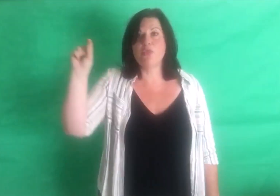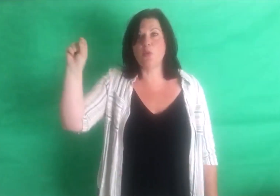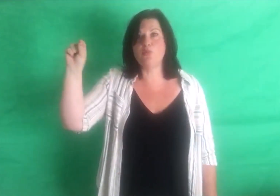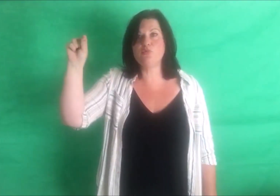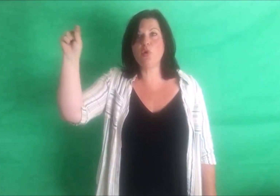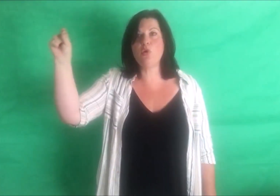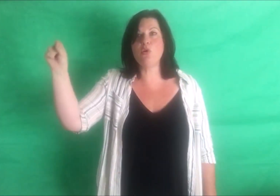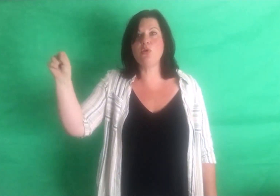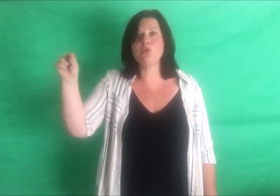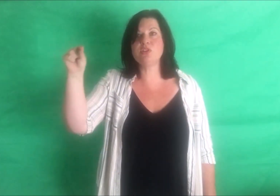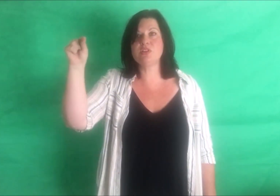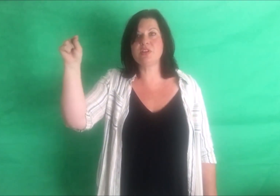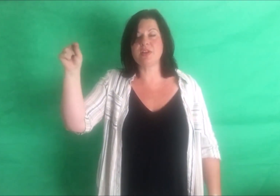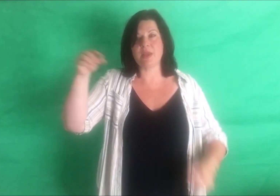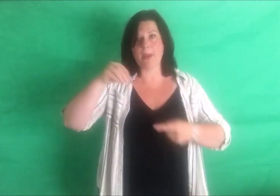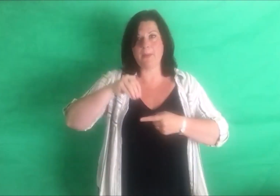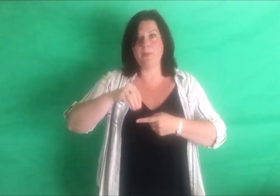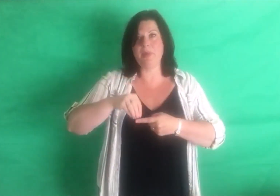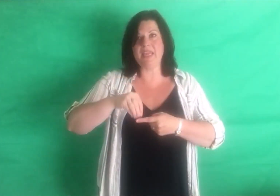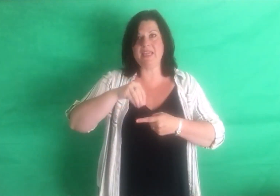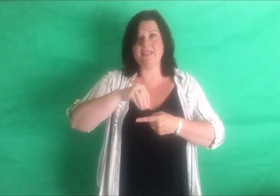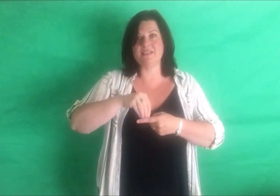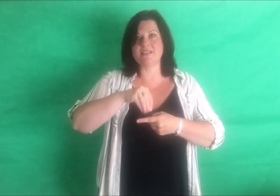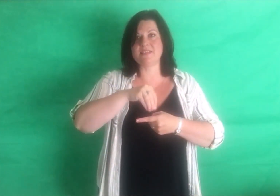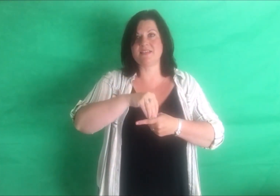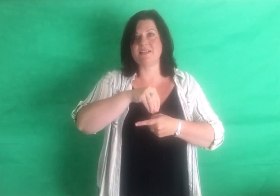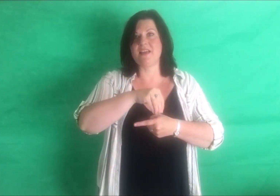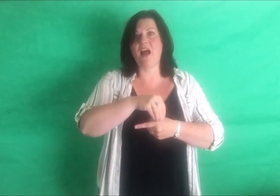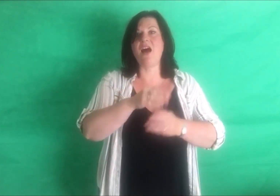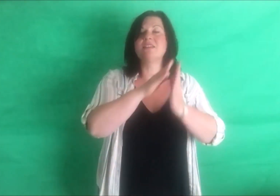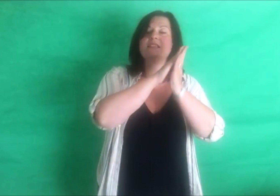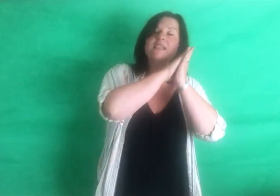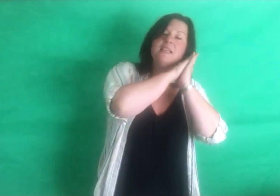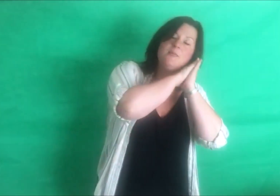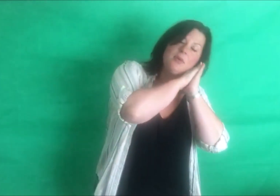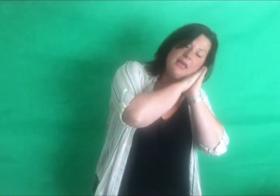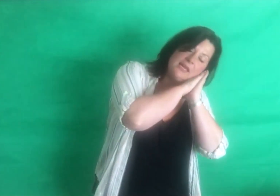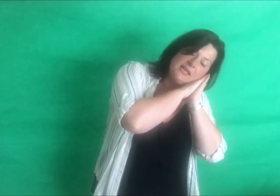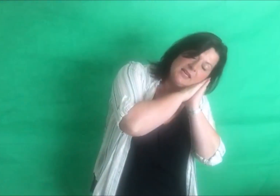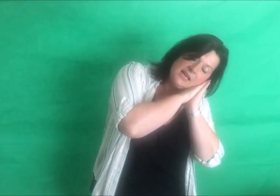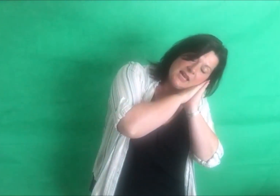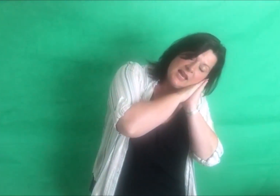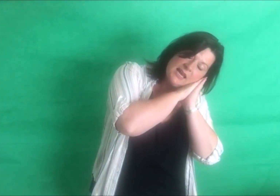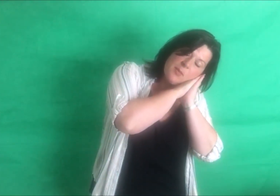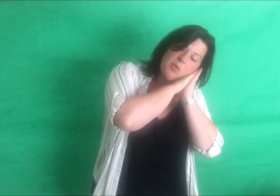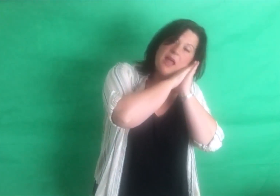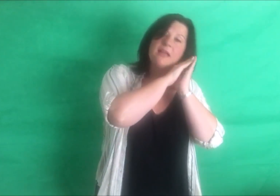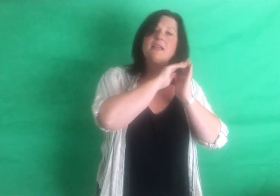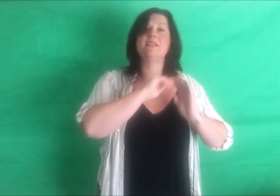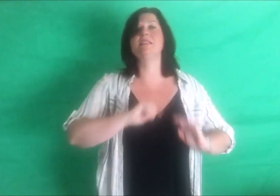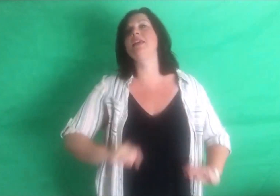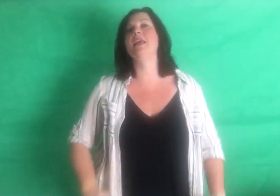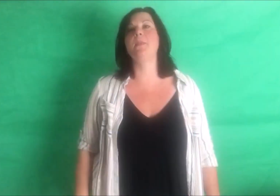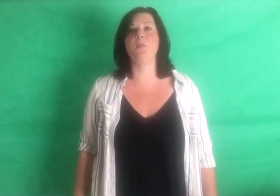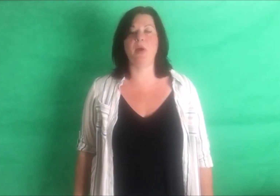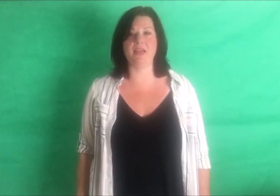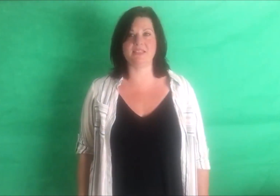The broad beans are sleeping in a blankety bed.